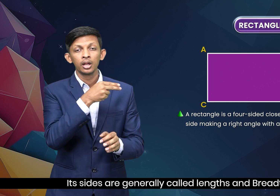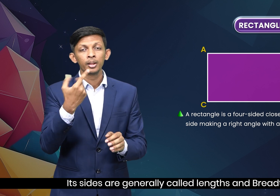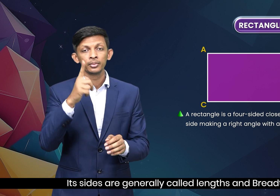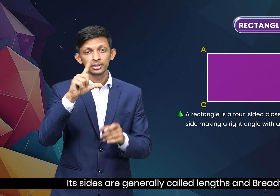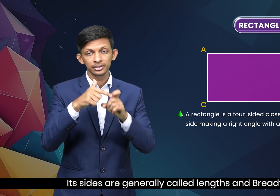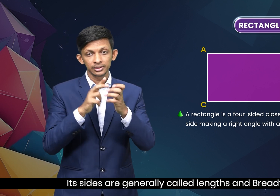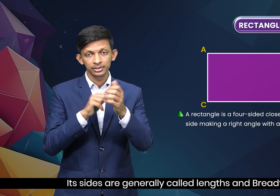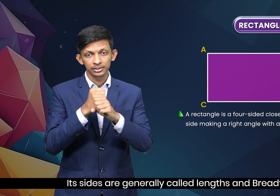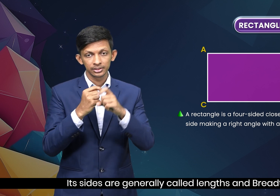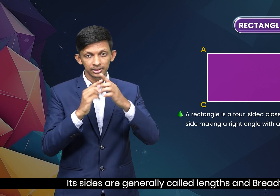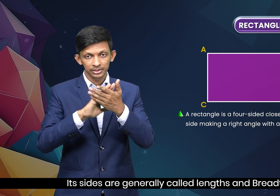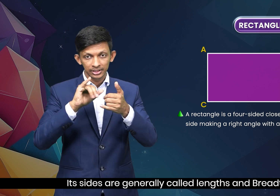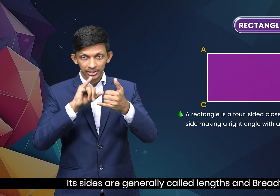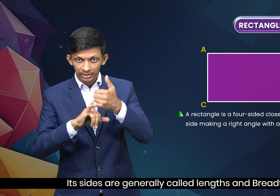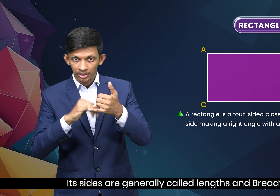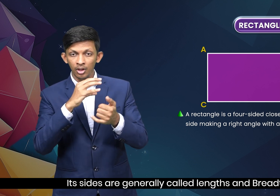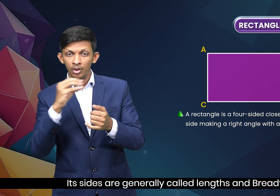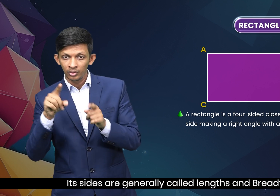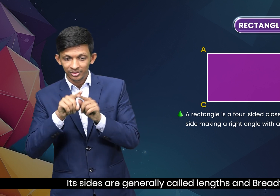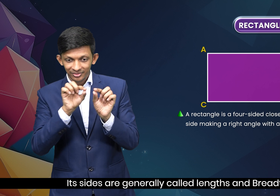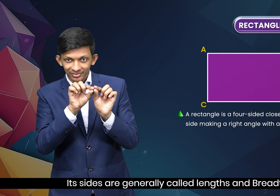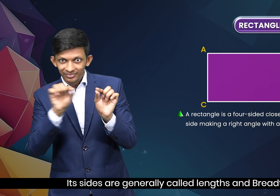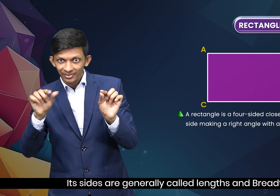Its sides are generally called lengths and breadths.